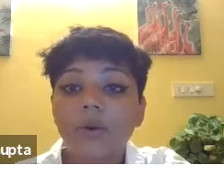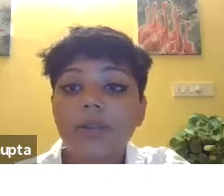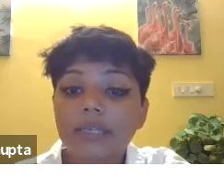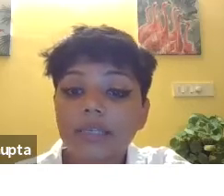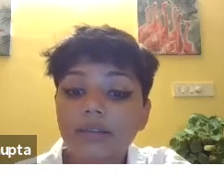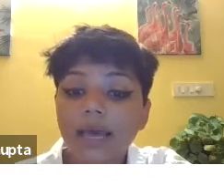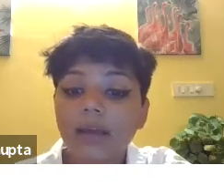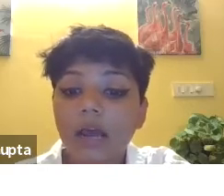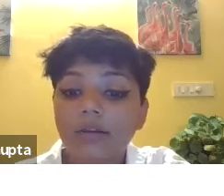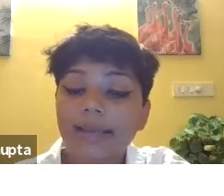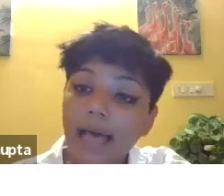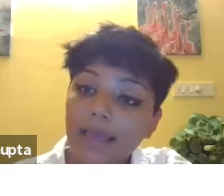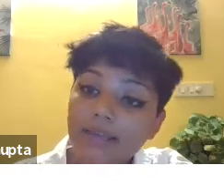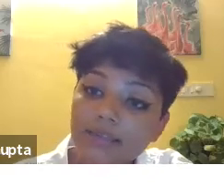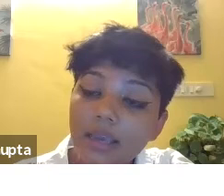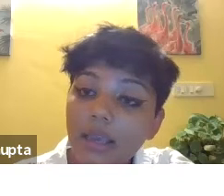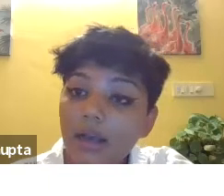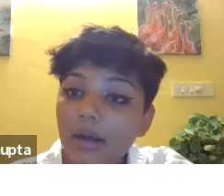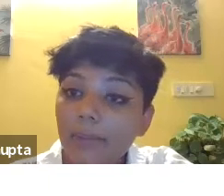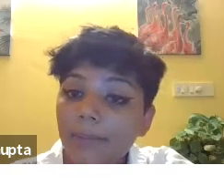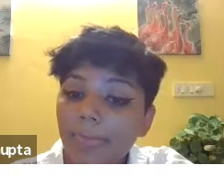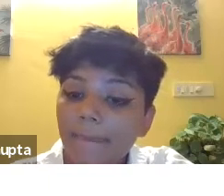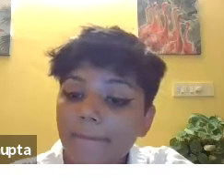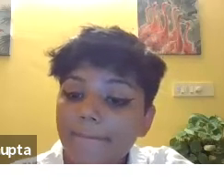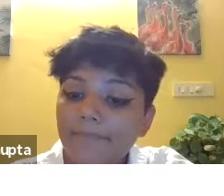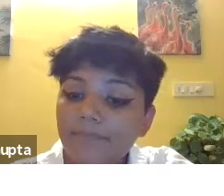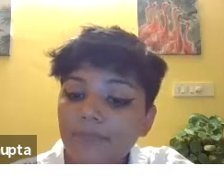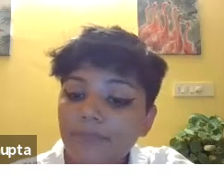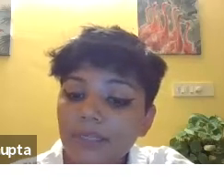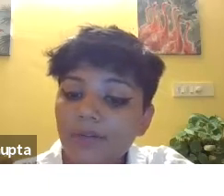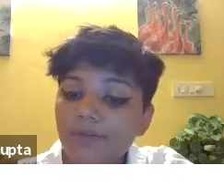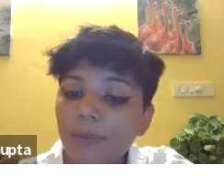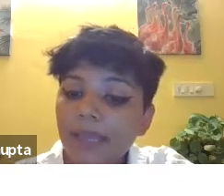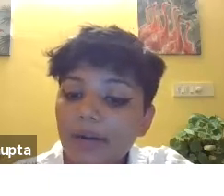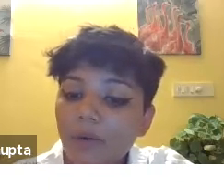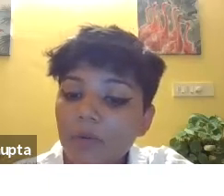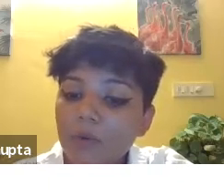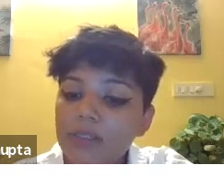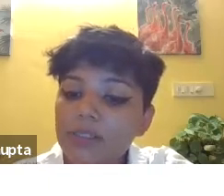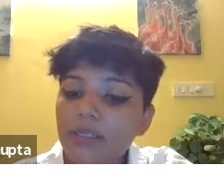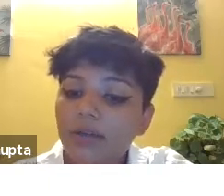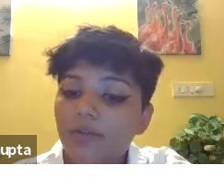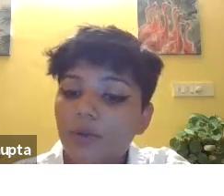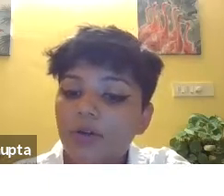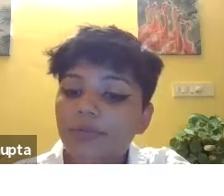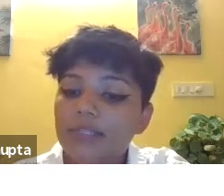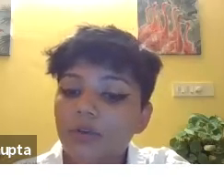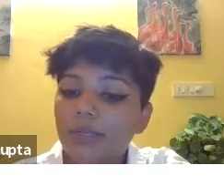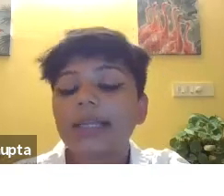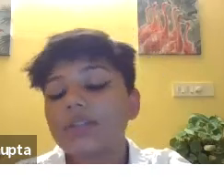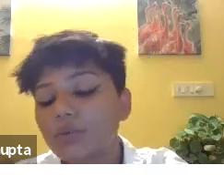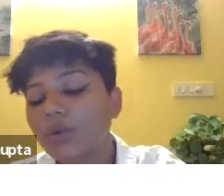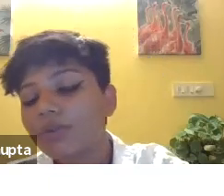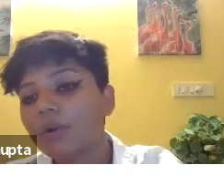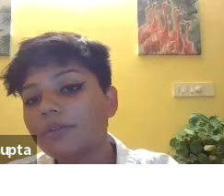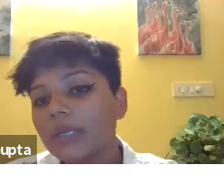the royalty that are their allies. Um, from there onwards, photography is slowly,